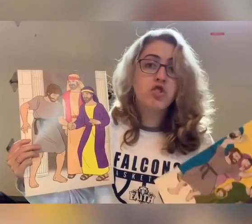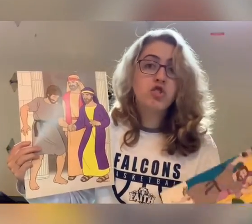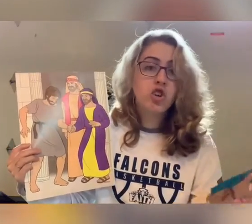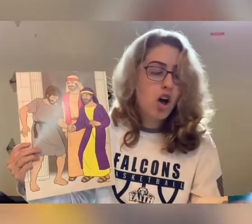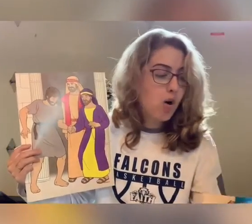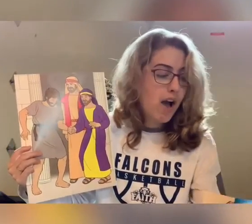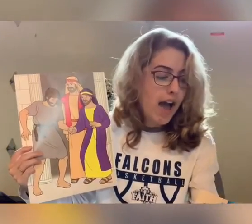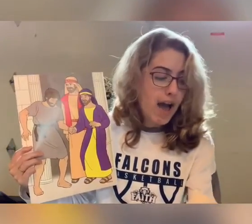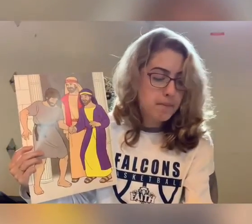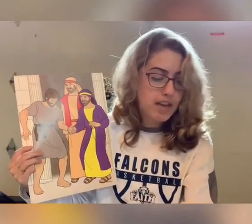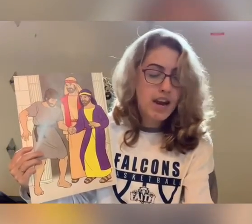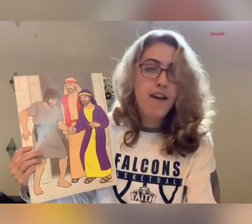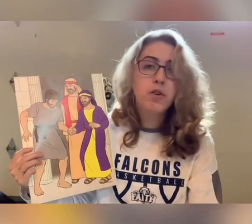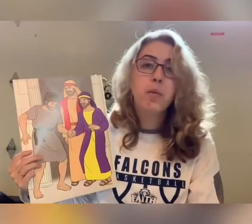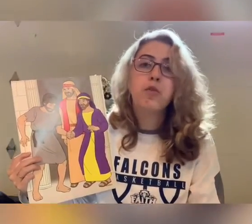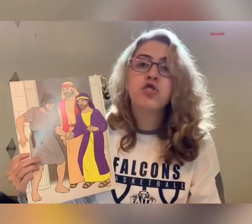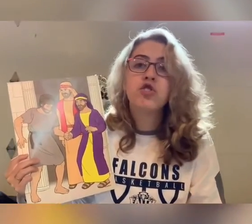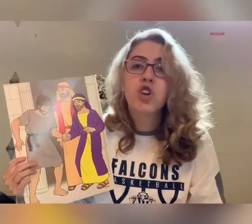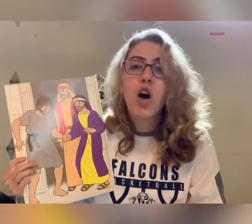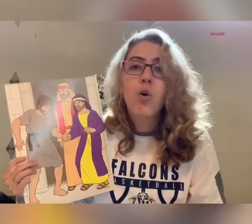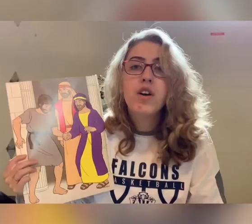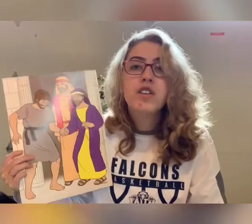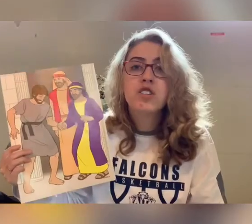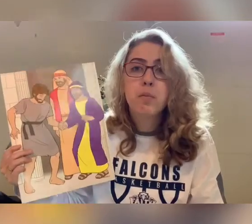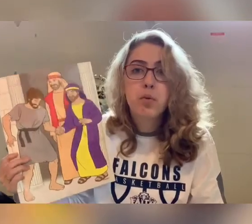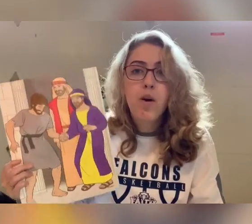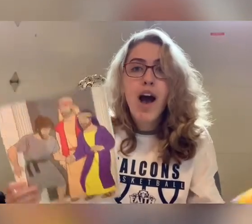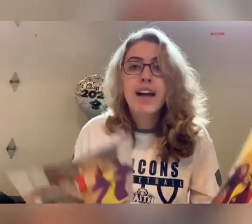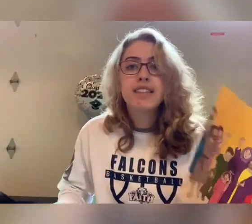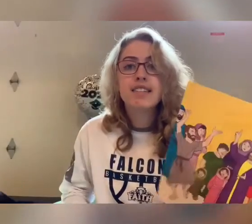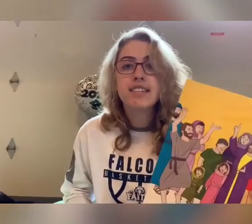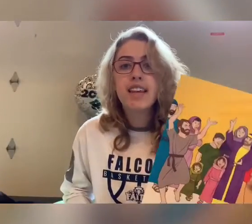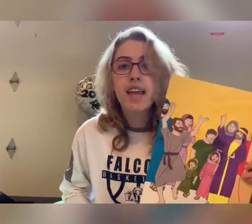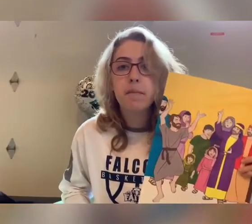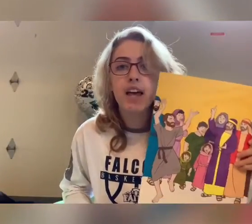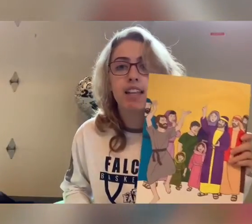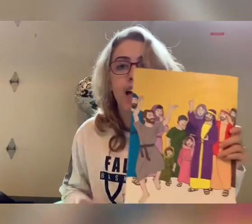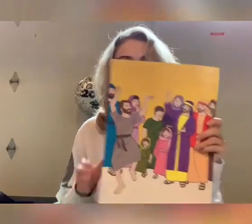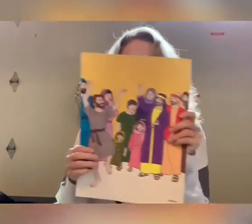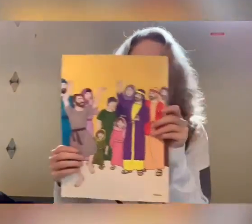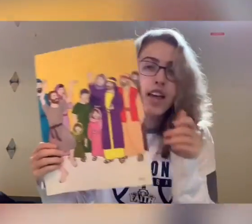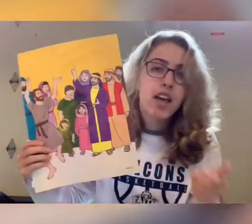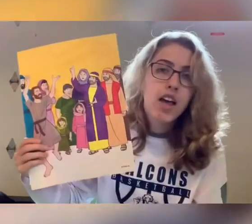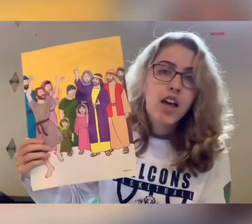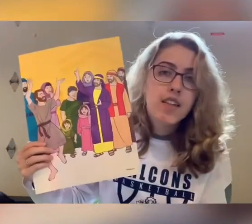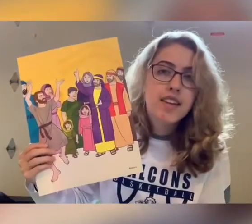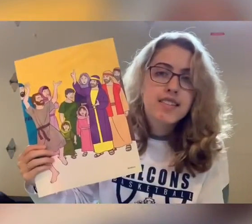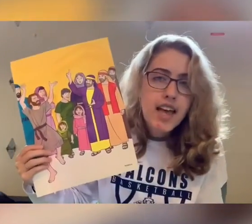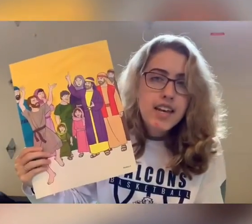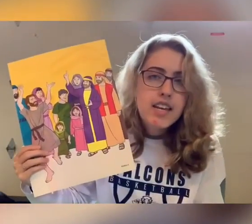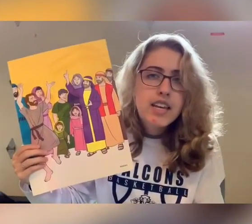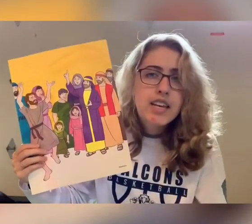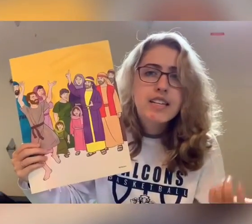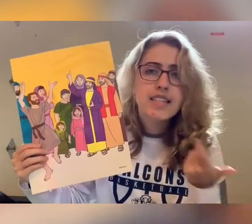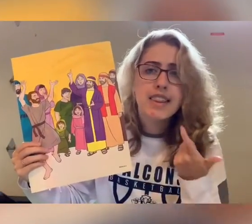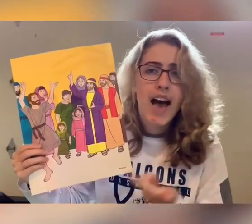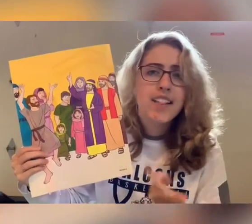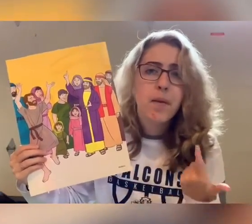so happy and everyone was so surprised to see him like that. They said, is that the